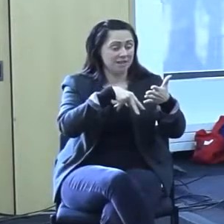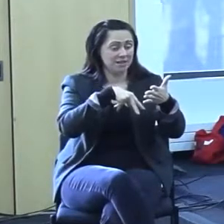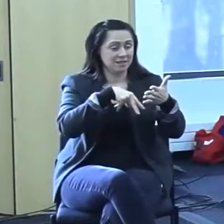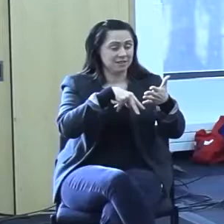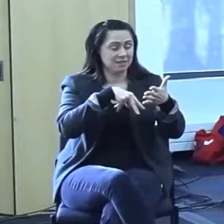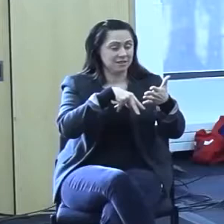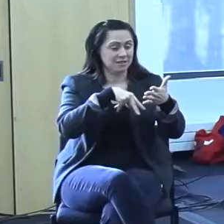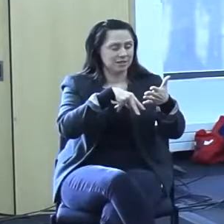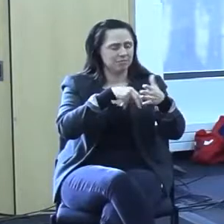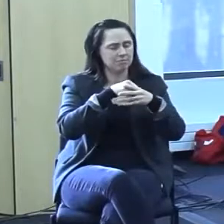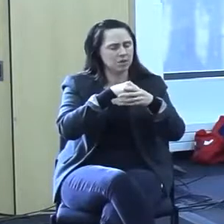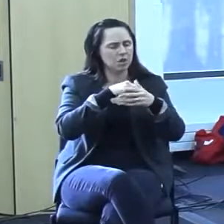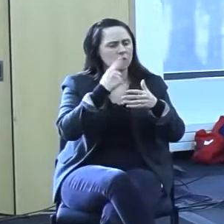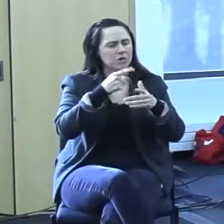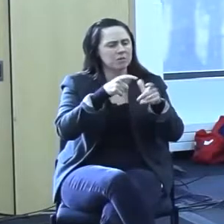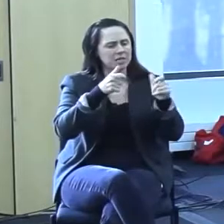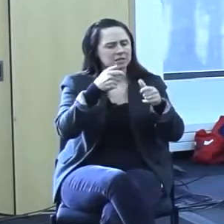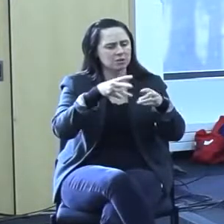be